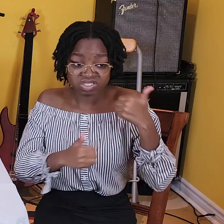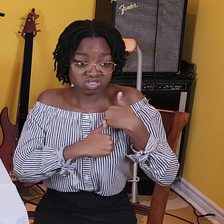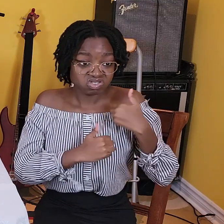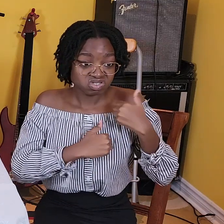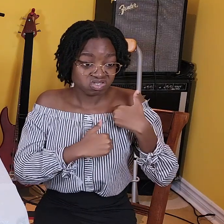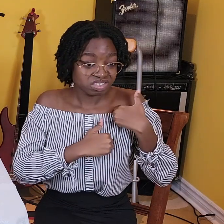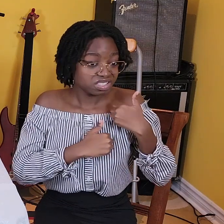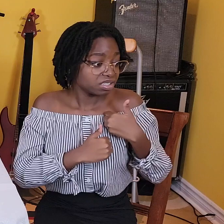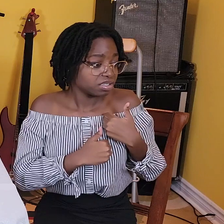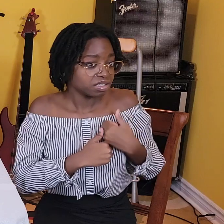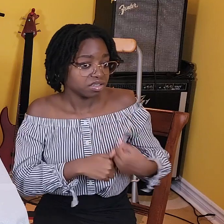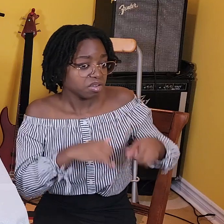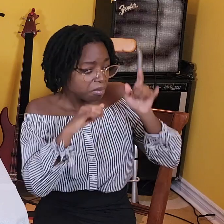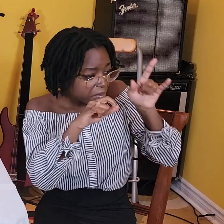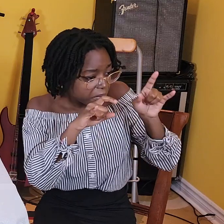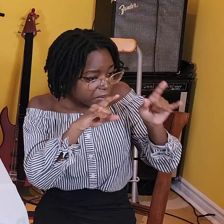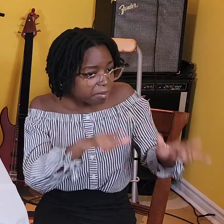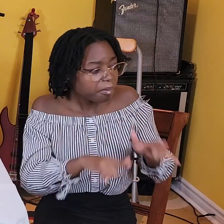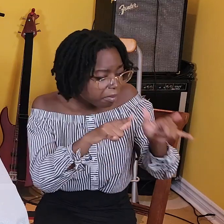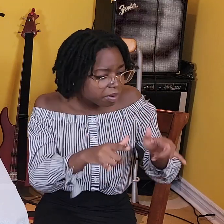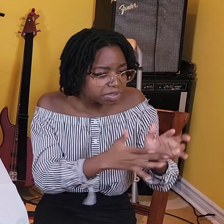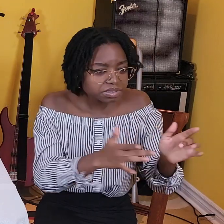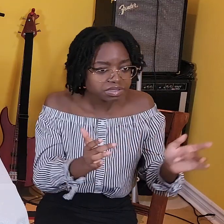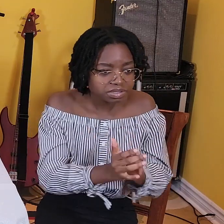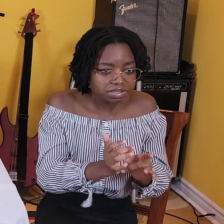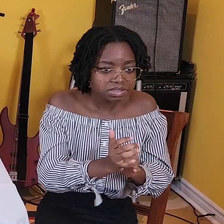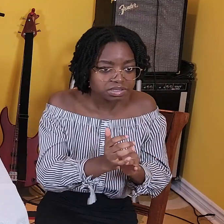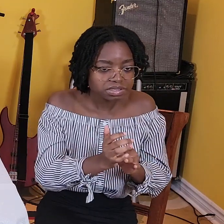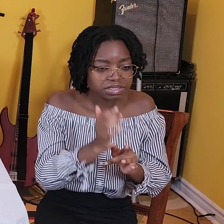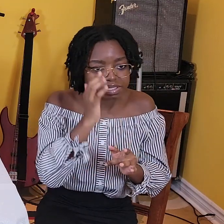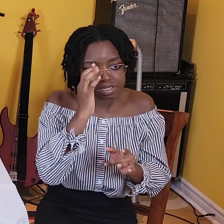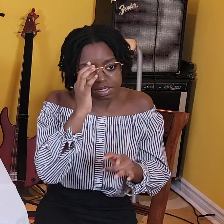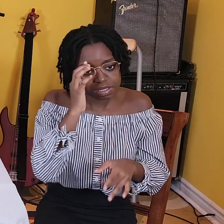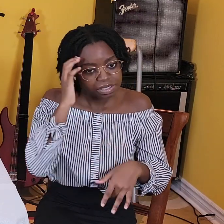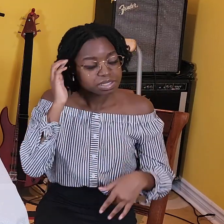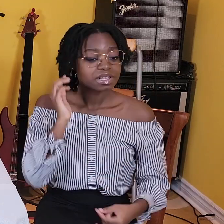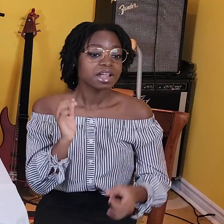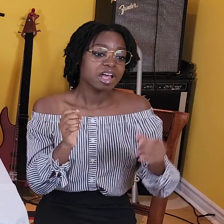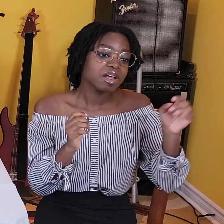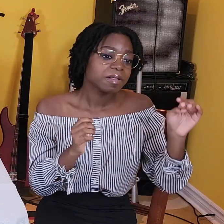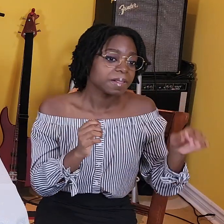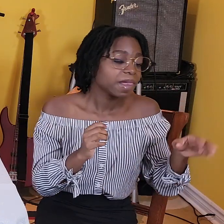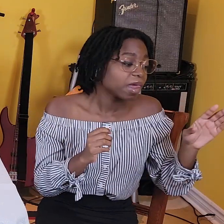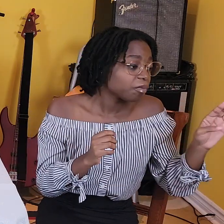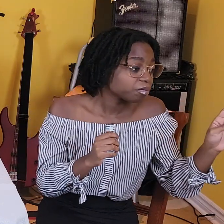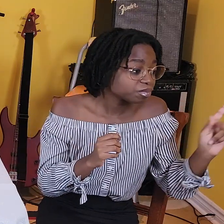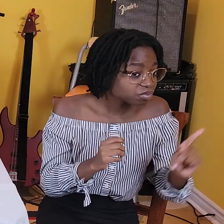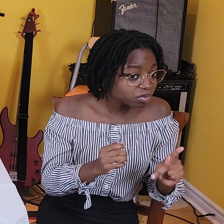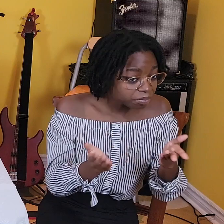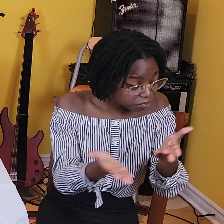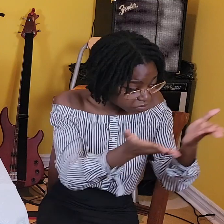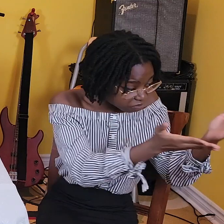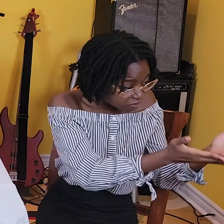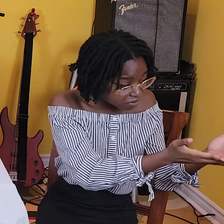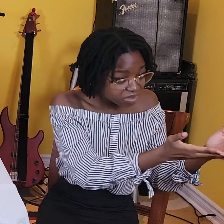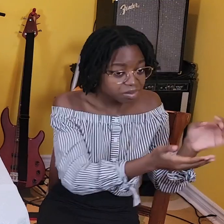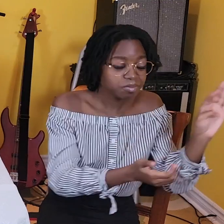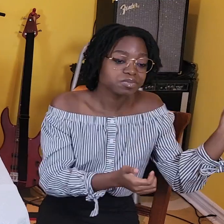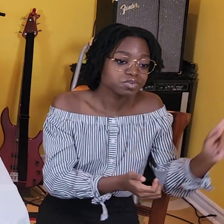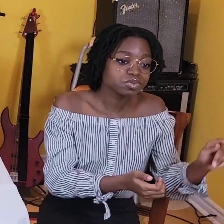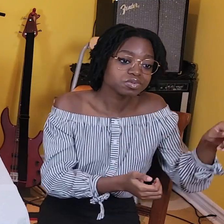him in a gorgeous robe, and sent him back to Pilate. That very day, Pilate and Herod became friends with each